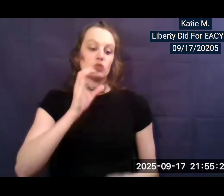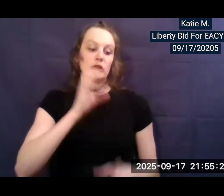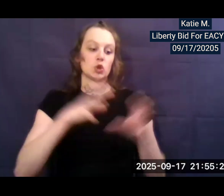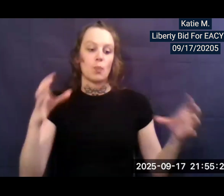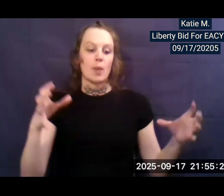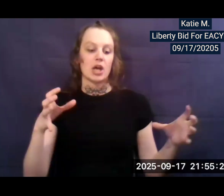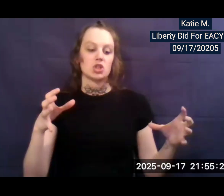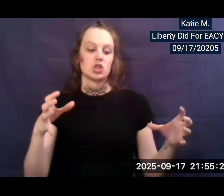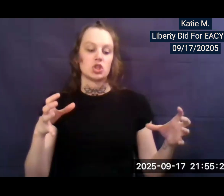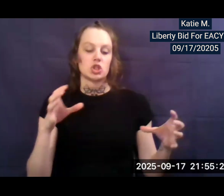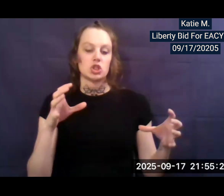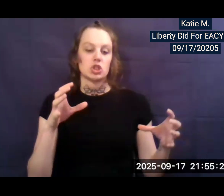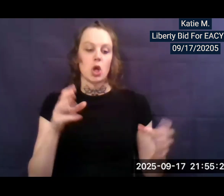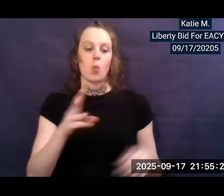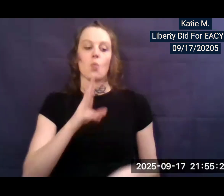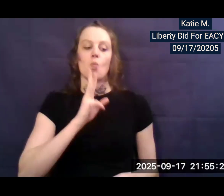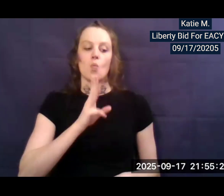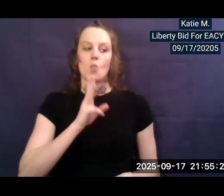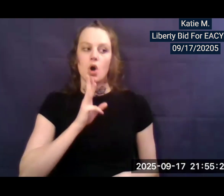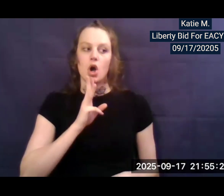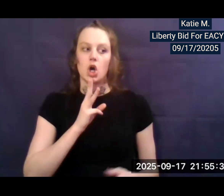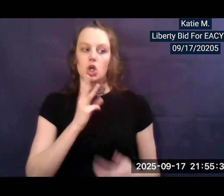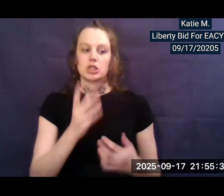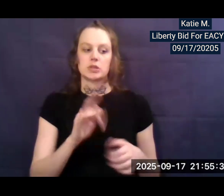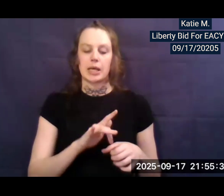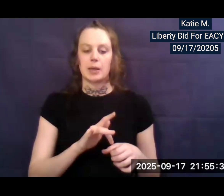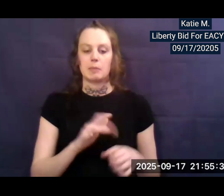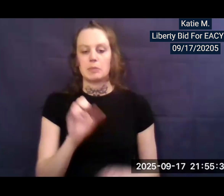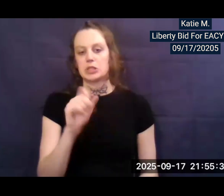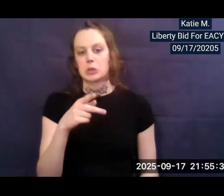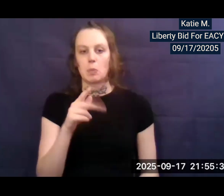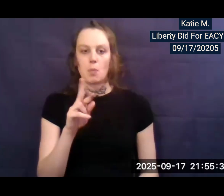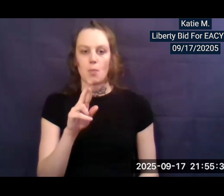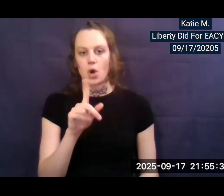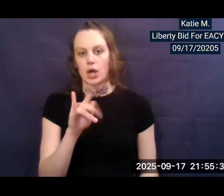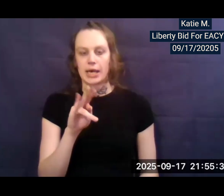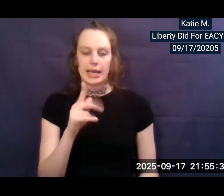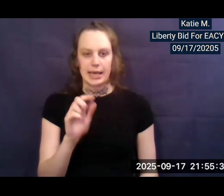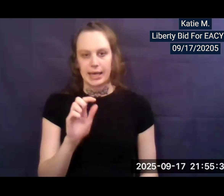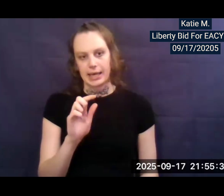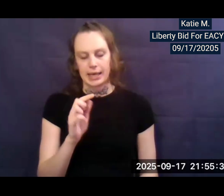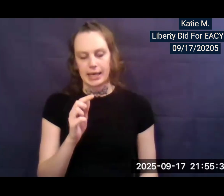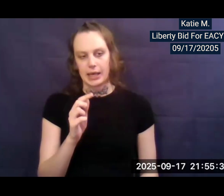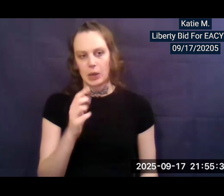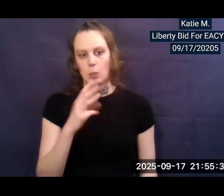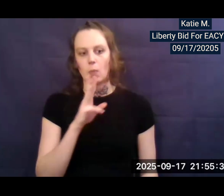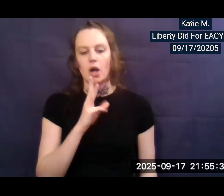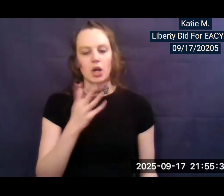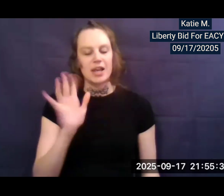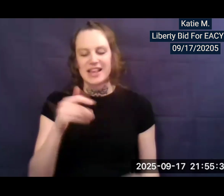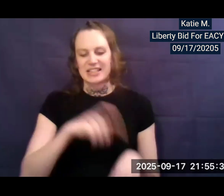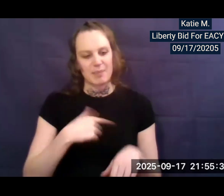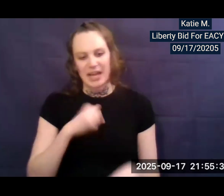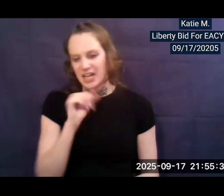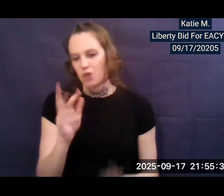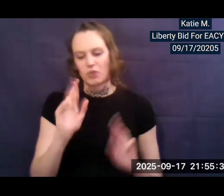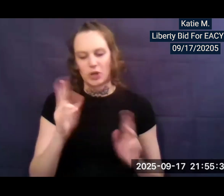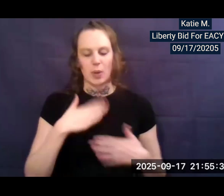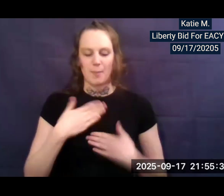night. I don't know why that came out. I wasn't ready, I guess, to admit that I had a problem. Eventually I did admit how much I